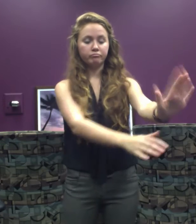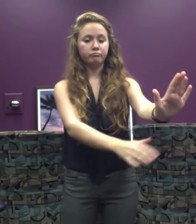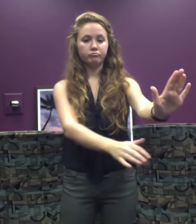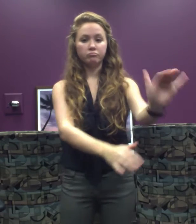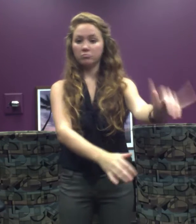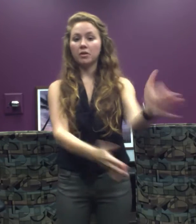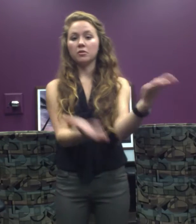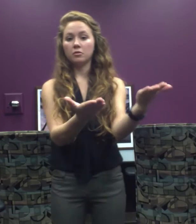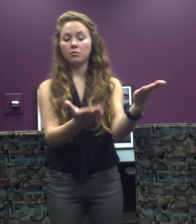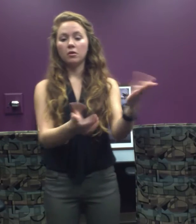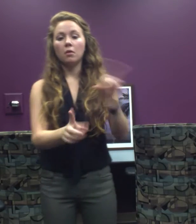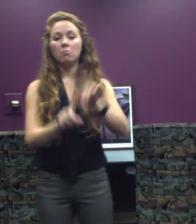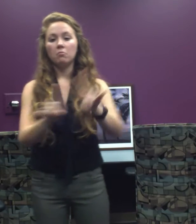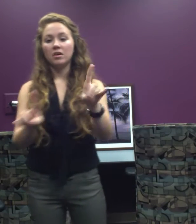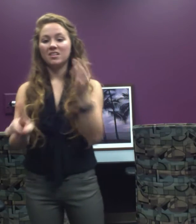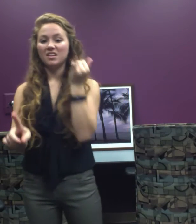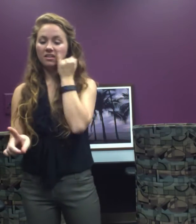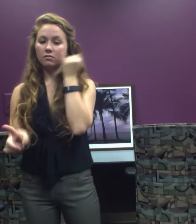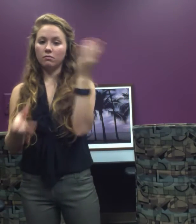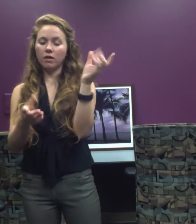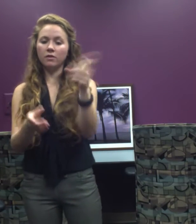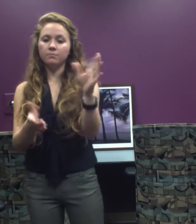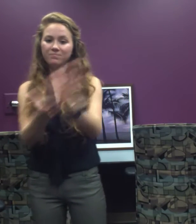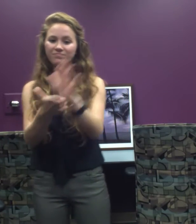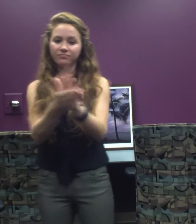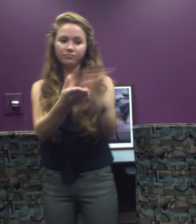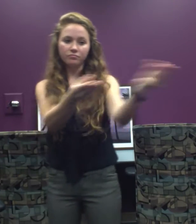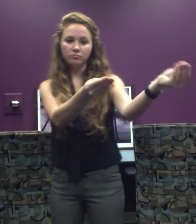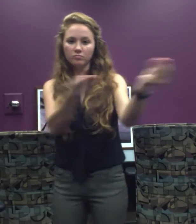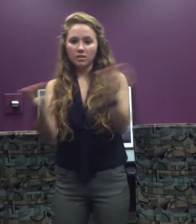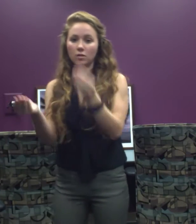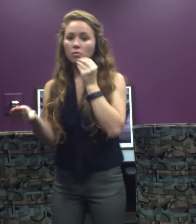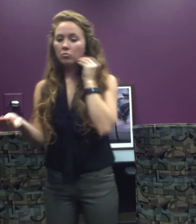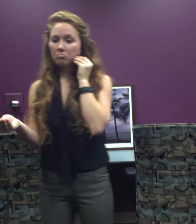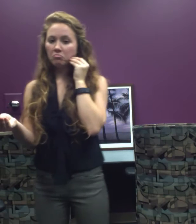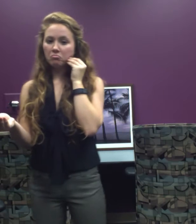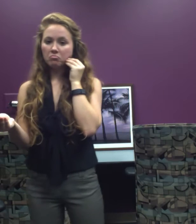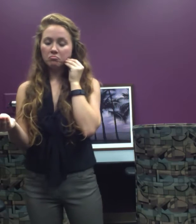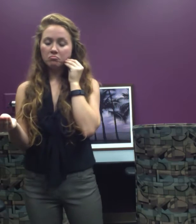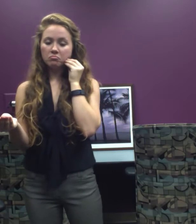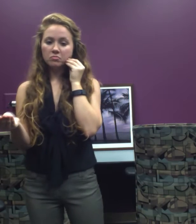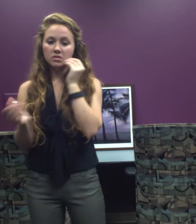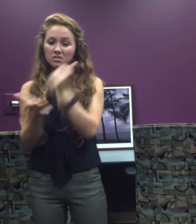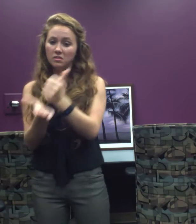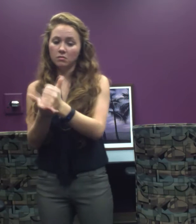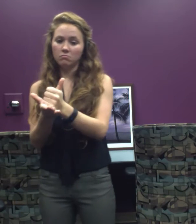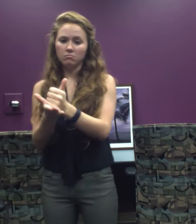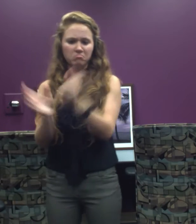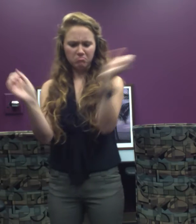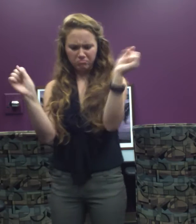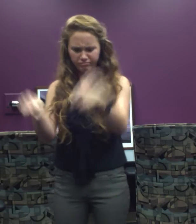as reference material, you may certainly do that. Are there any questions?